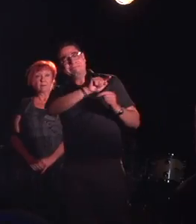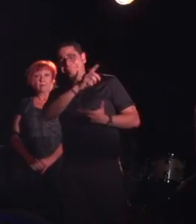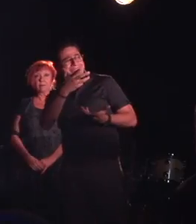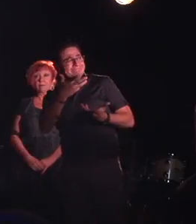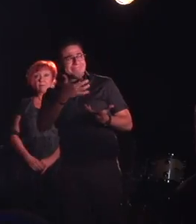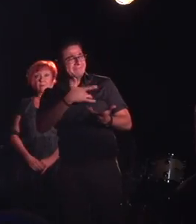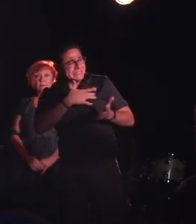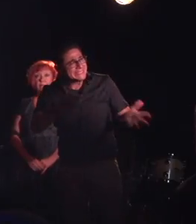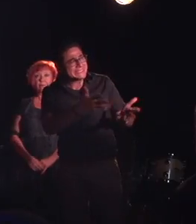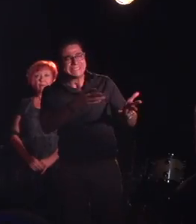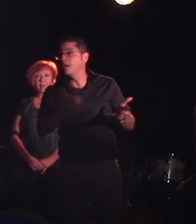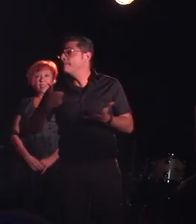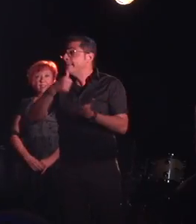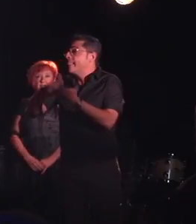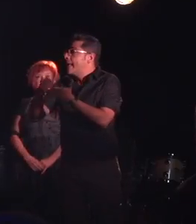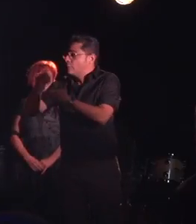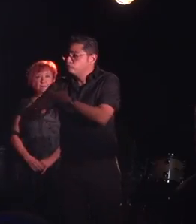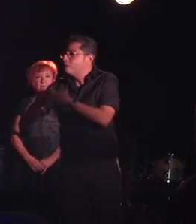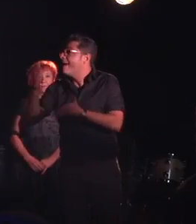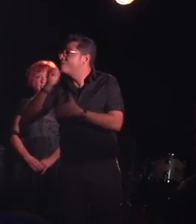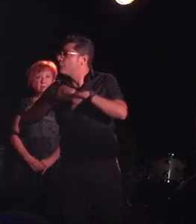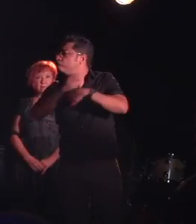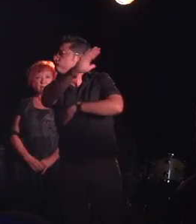wrote letters every day about my adventures in the Big Apple.